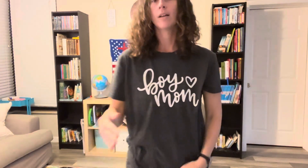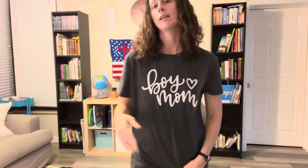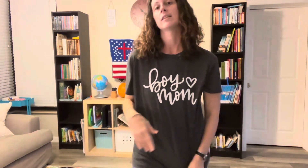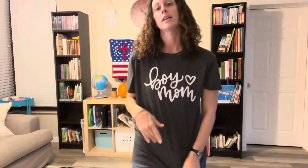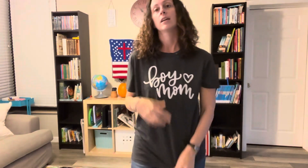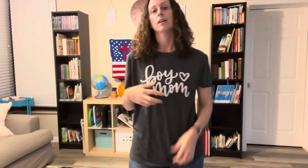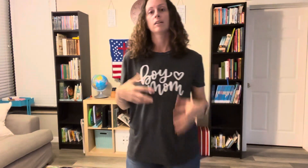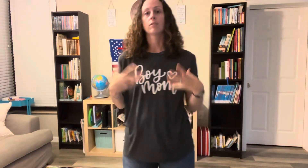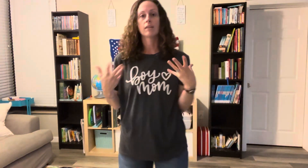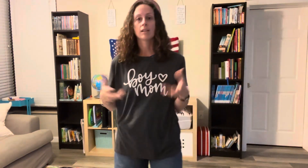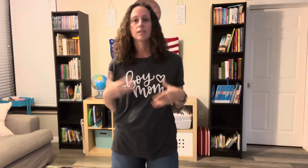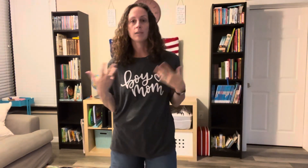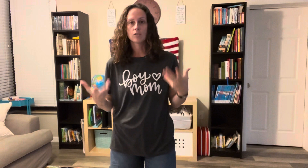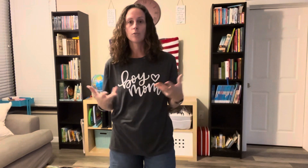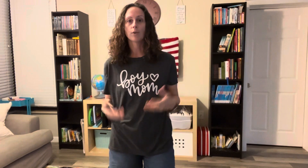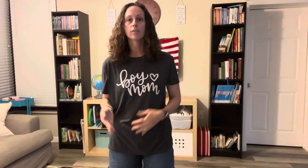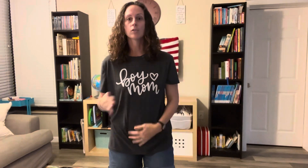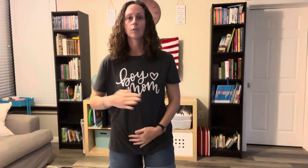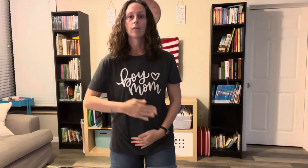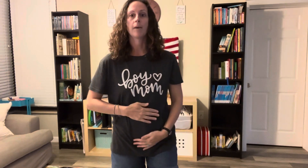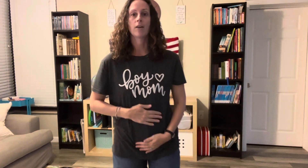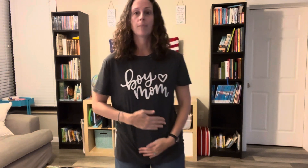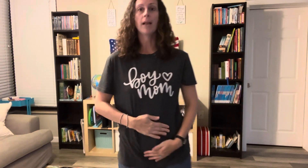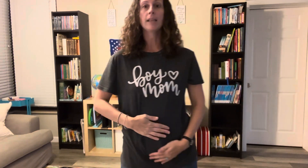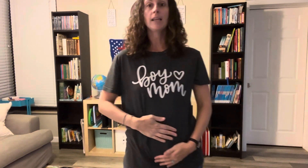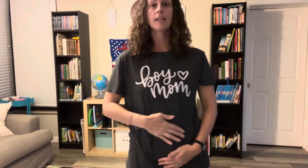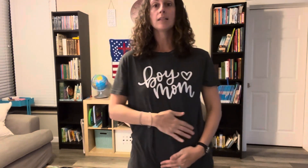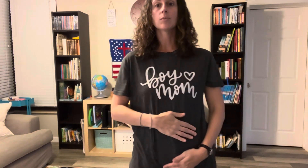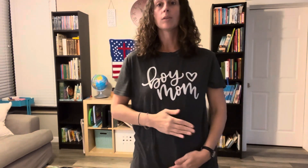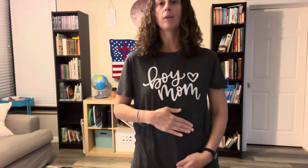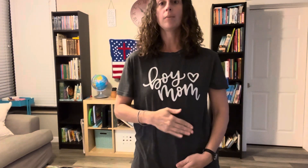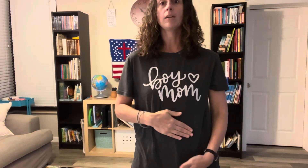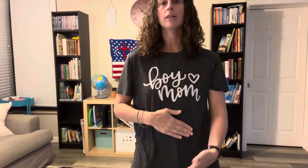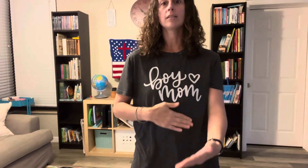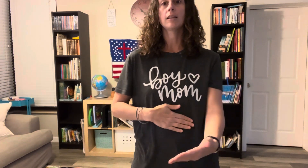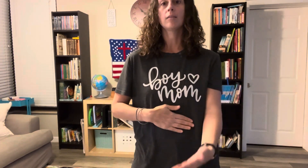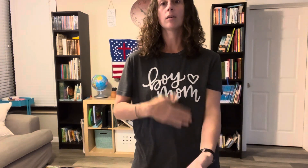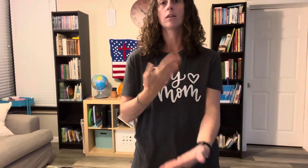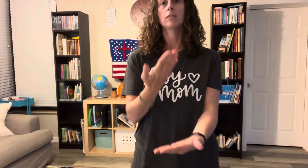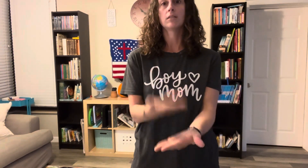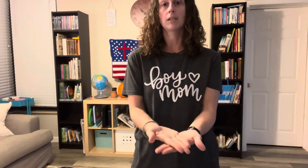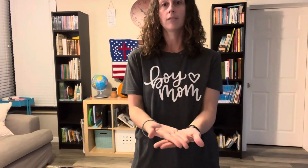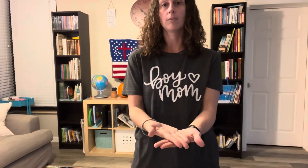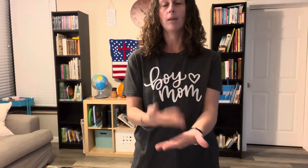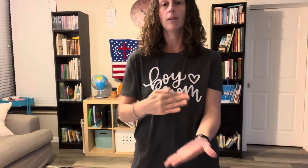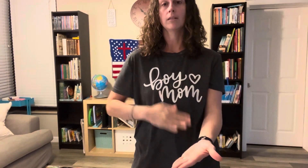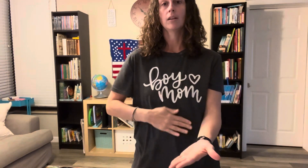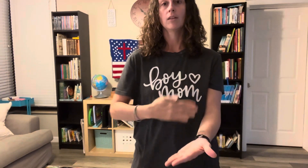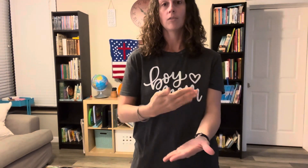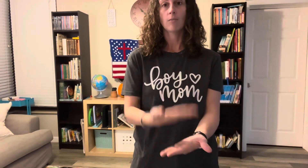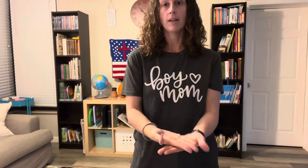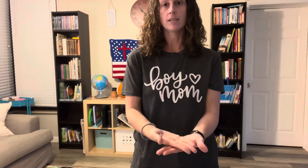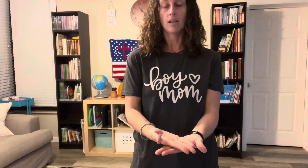it's like Renaissance means new birth, so we're gonna pat our bellies where the baby is, and then we're gonna deliver the baby.